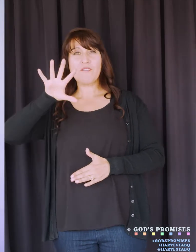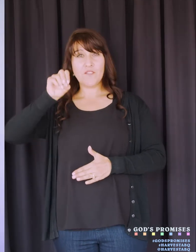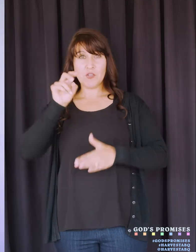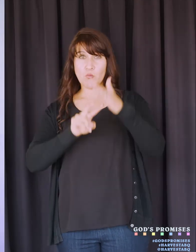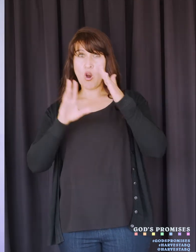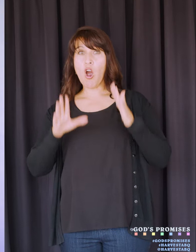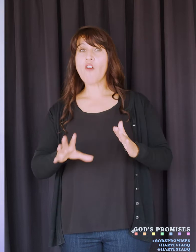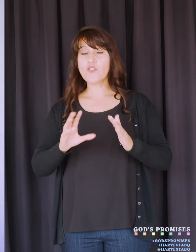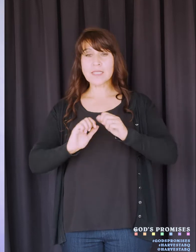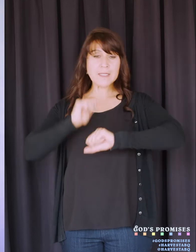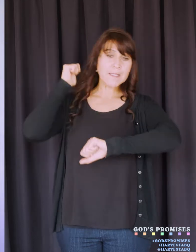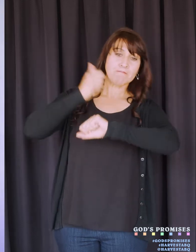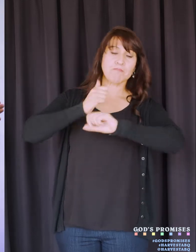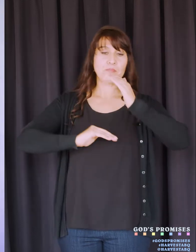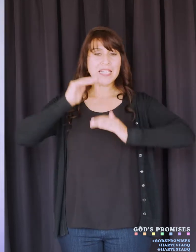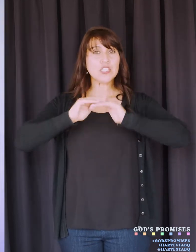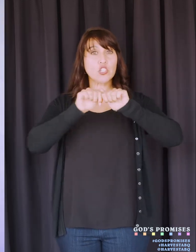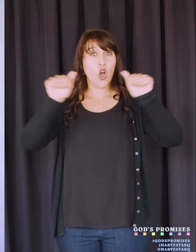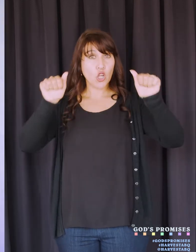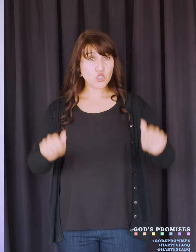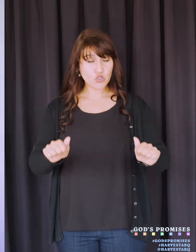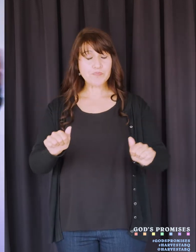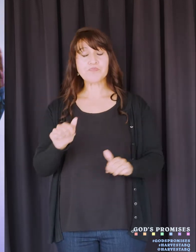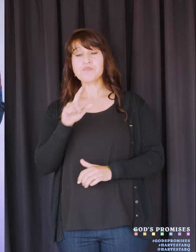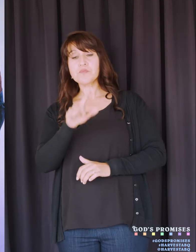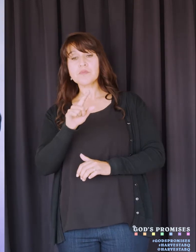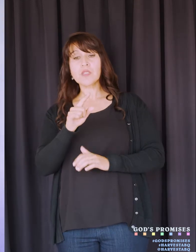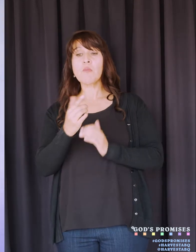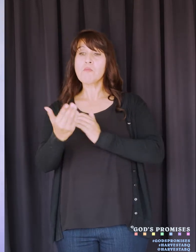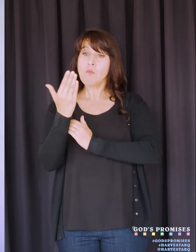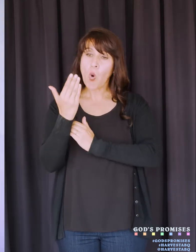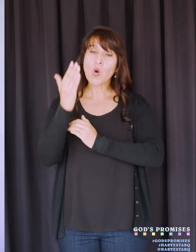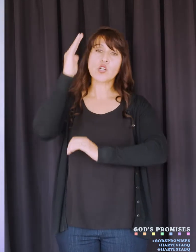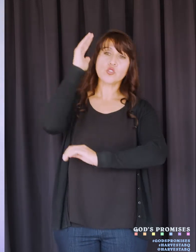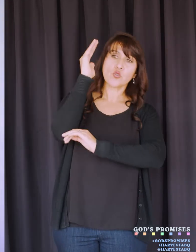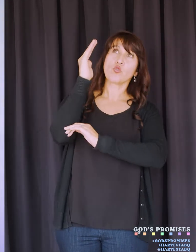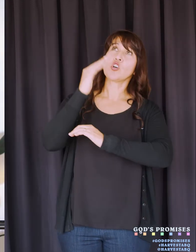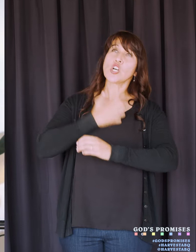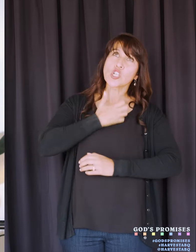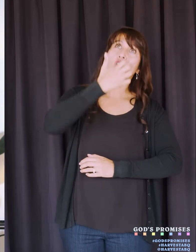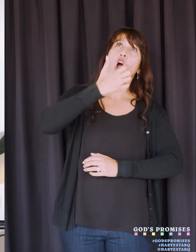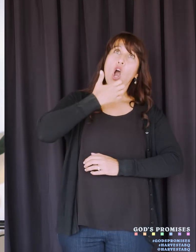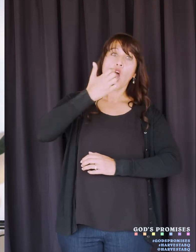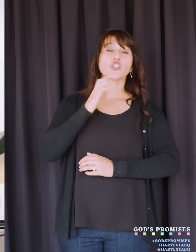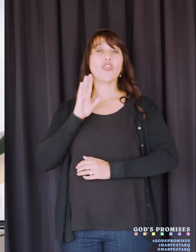together. They built an altar, and from morning till noon, they called out to their God for fire to light this altar,